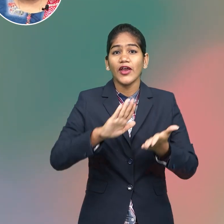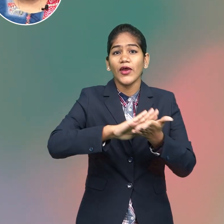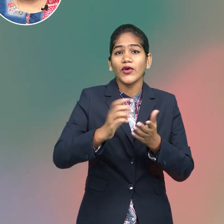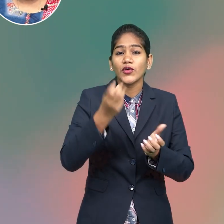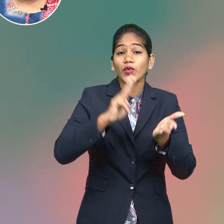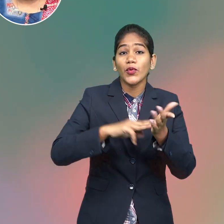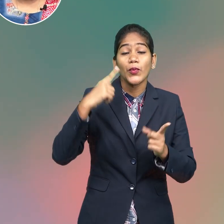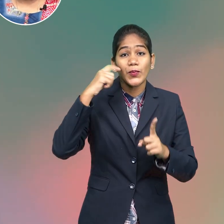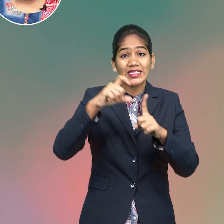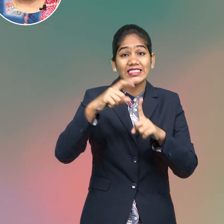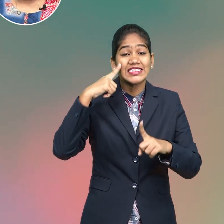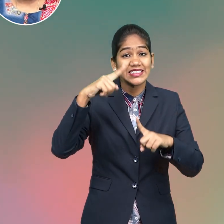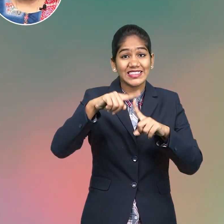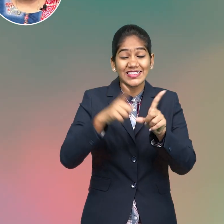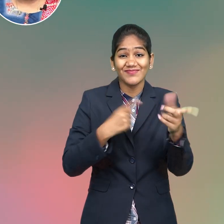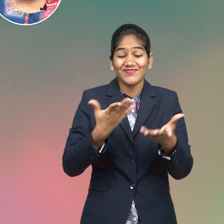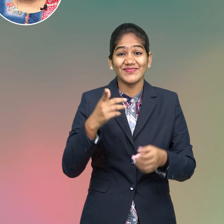humidity,